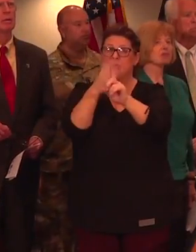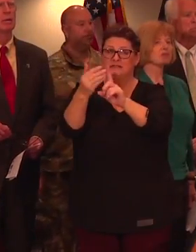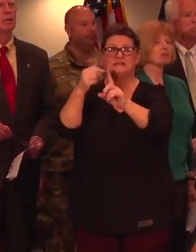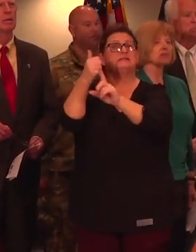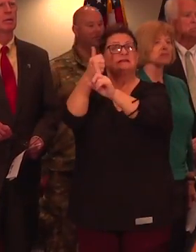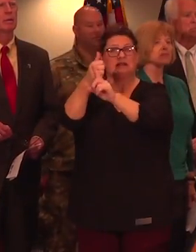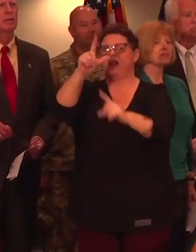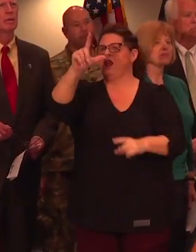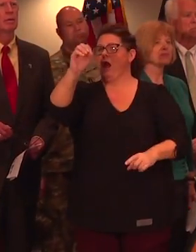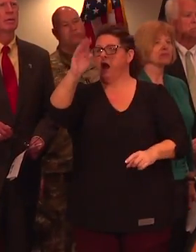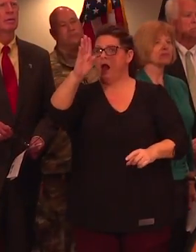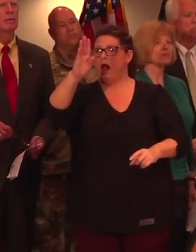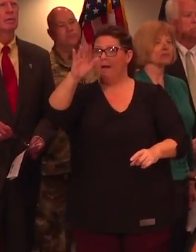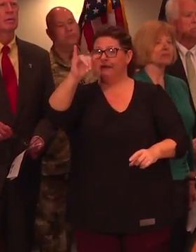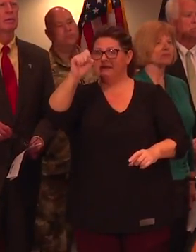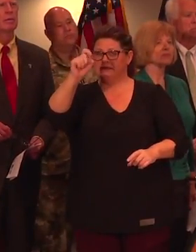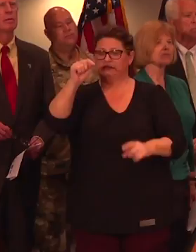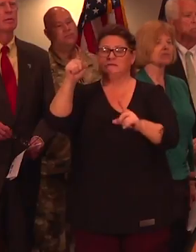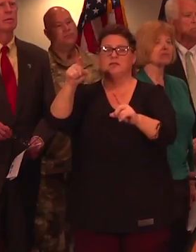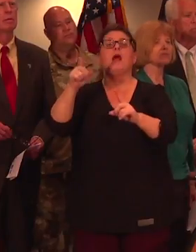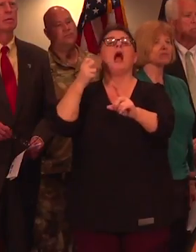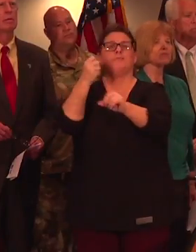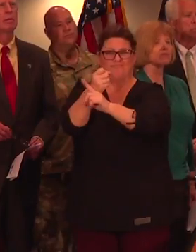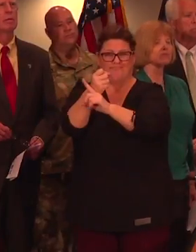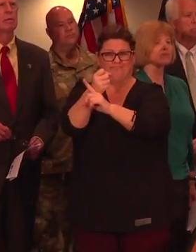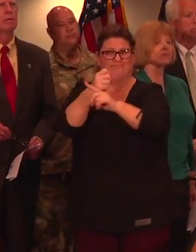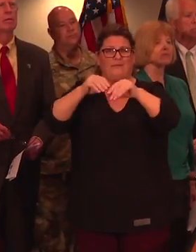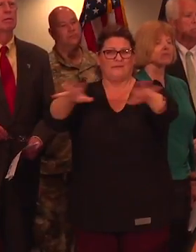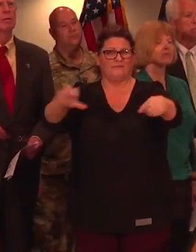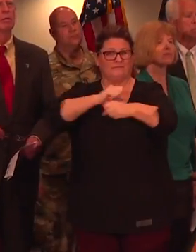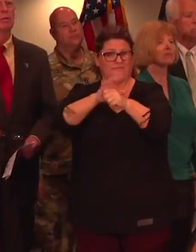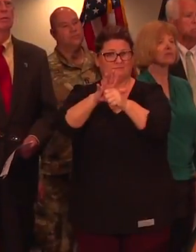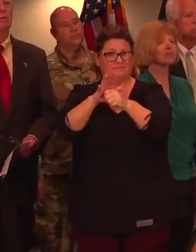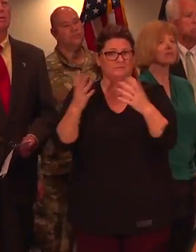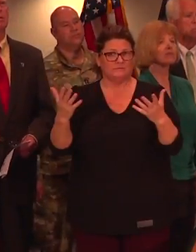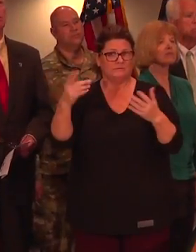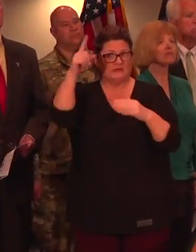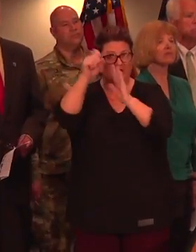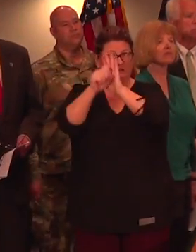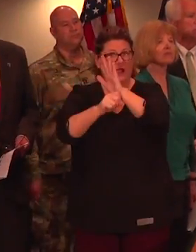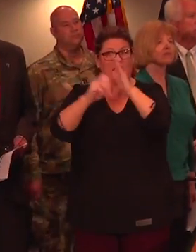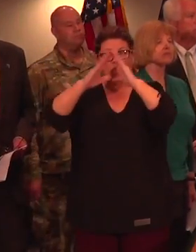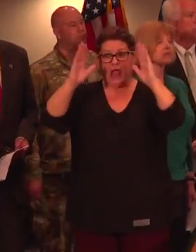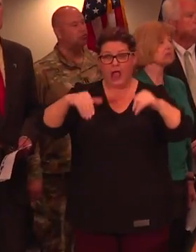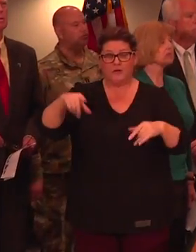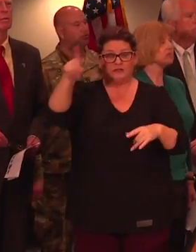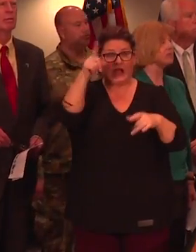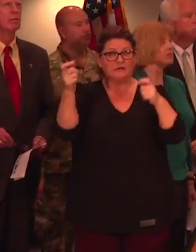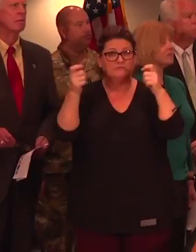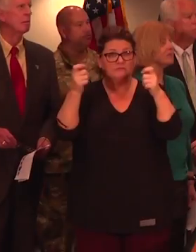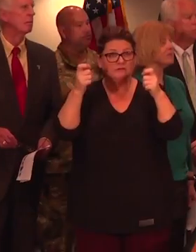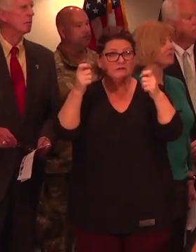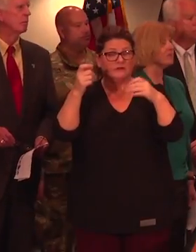A lobbyist who was in the State House as late as last week. Are any special measures being taken at the State House because of this?